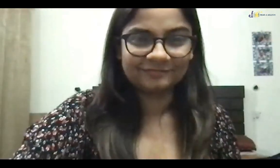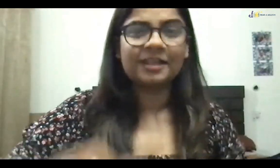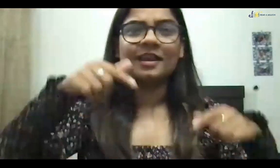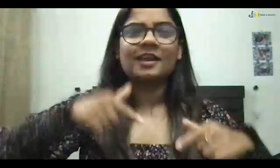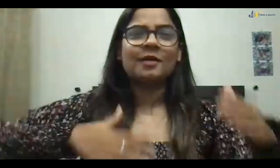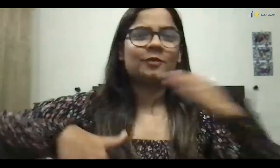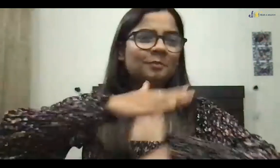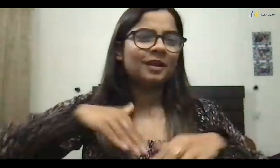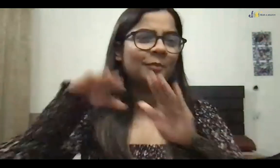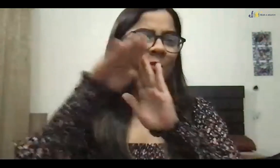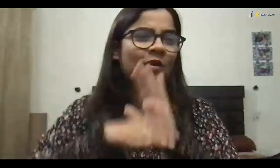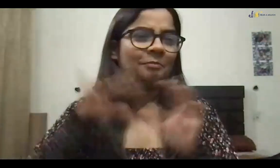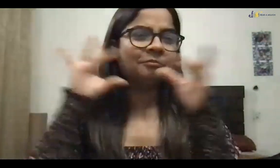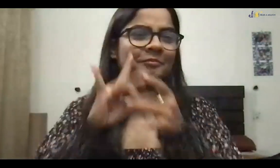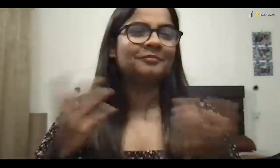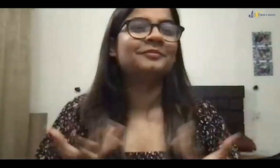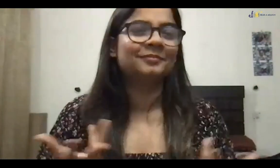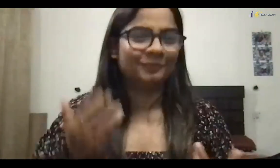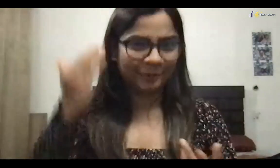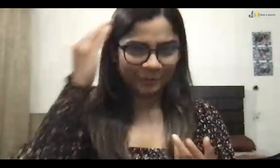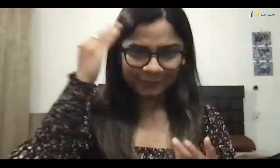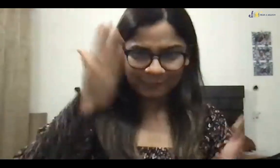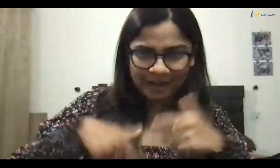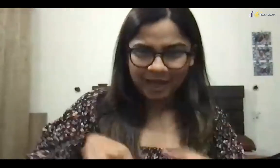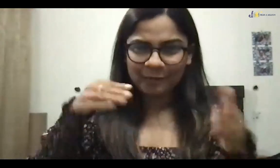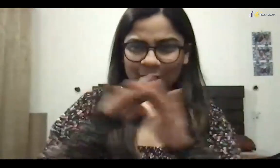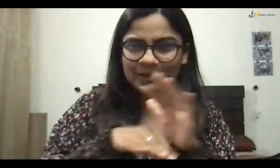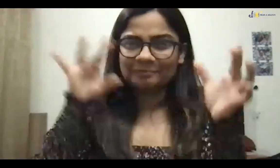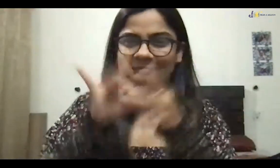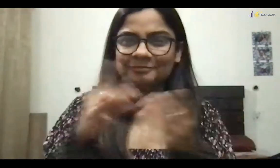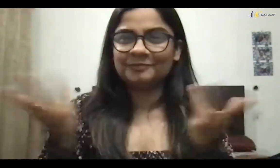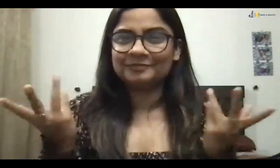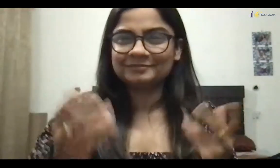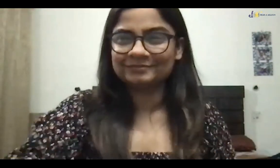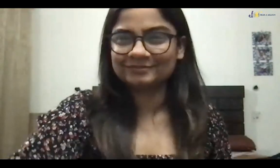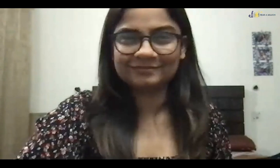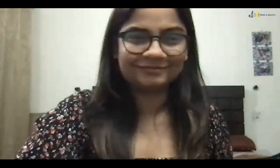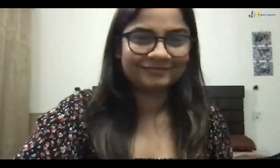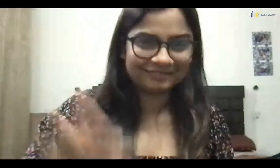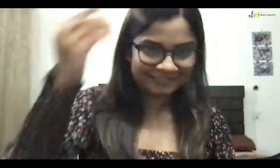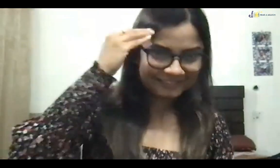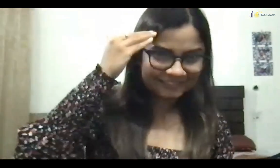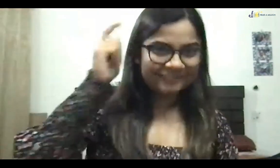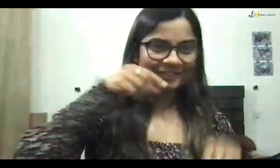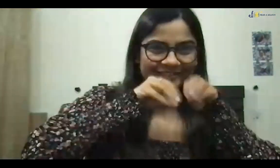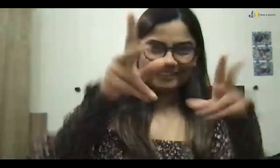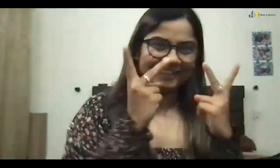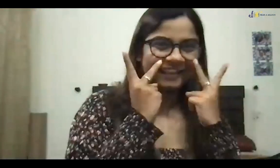and then so that people can. So what's the agenda of this